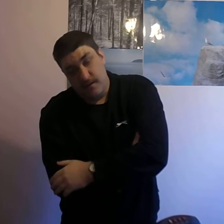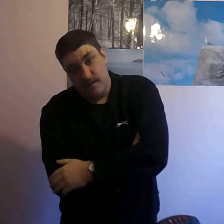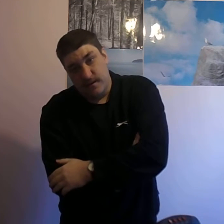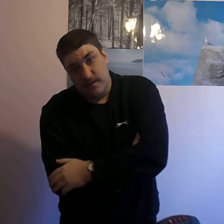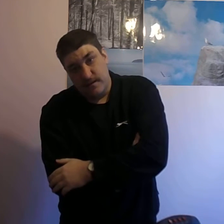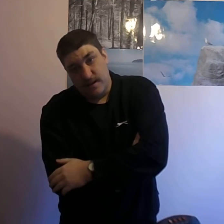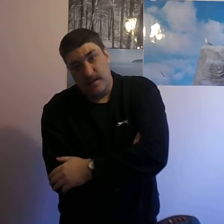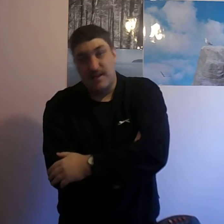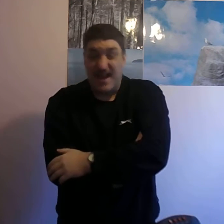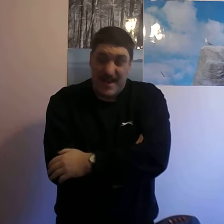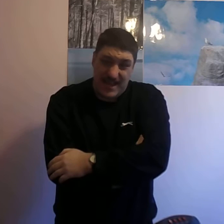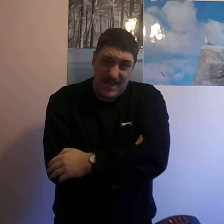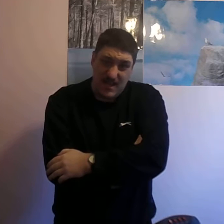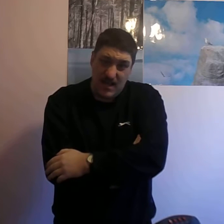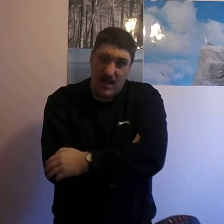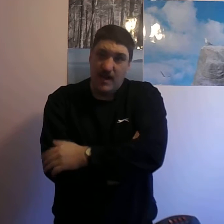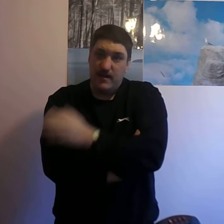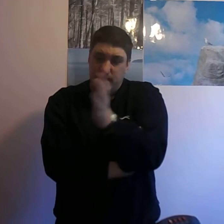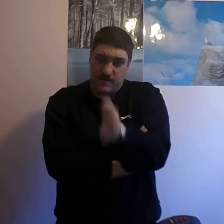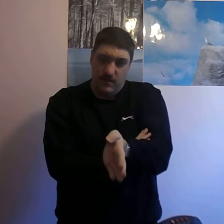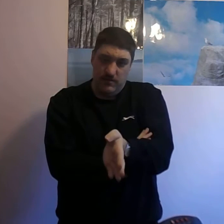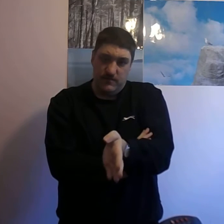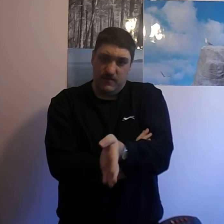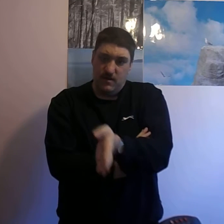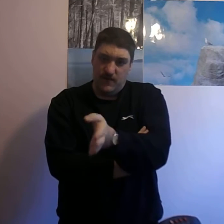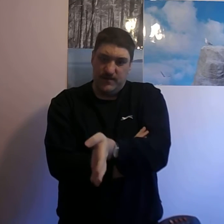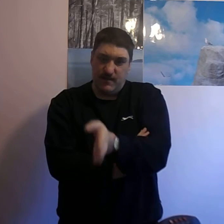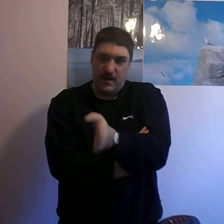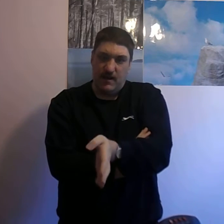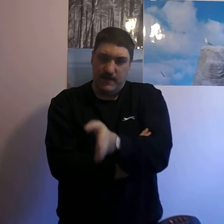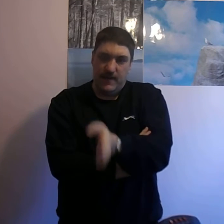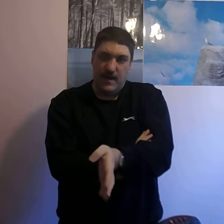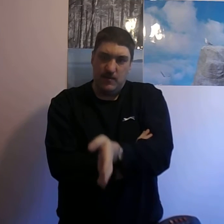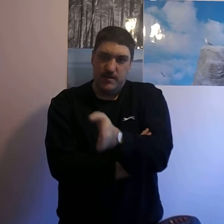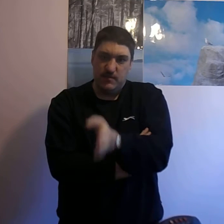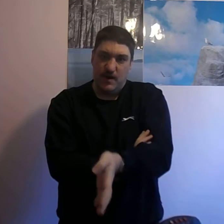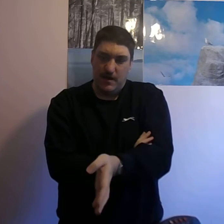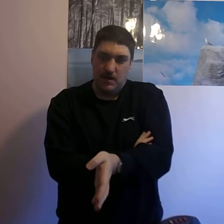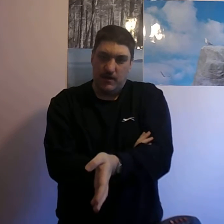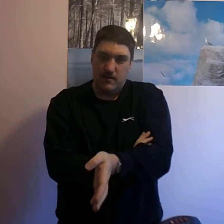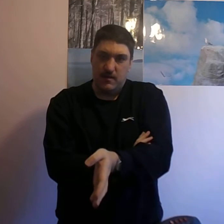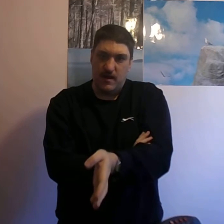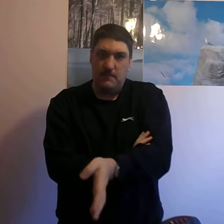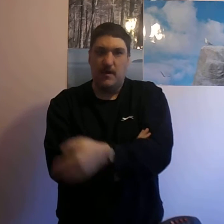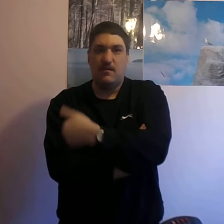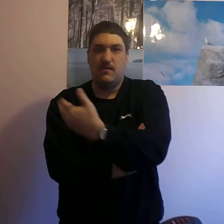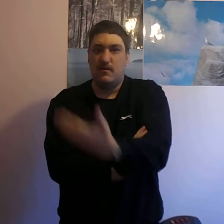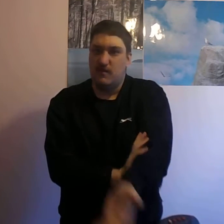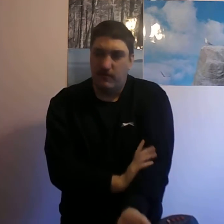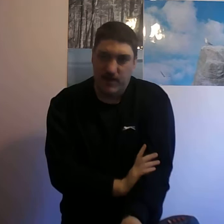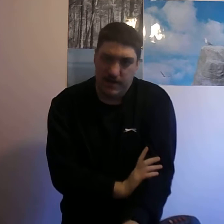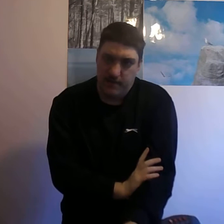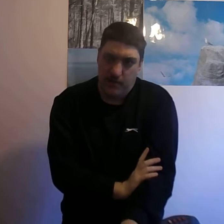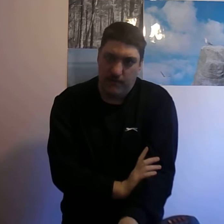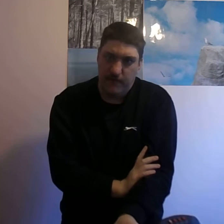on the internet say, and it's not covered directly in the game, which is why I'm going to say it, so it's not really a spoiler for the